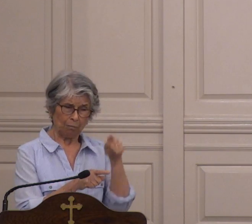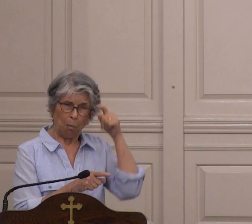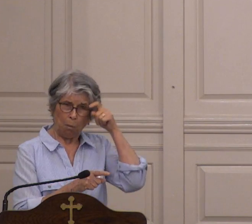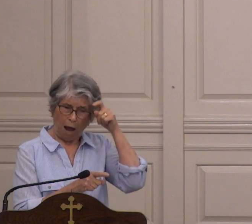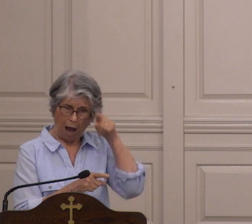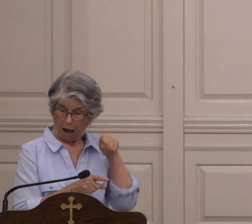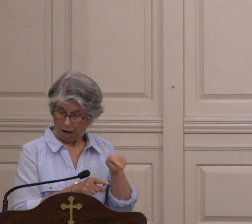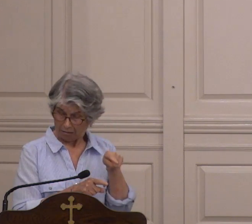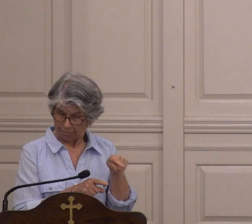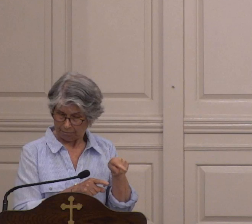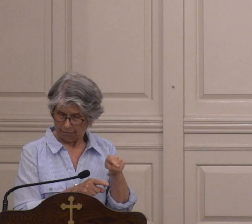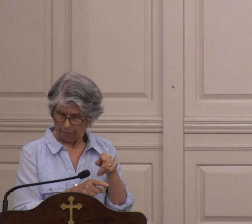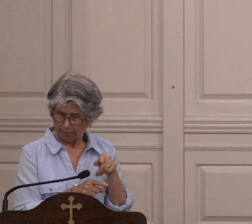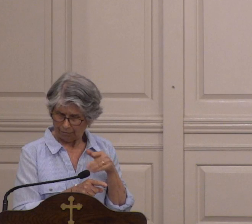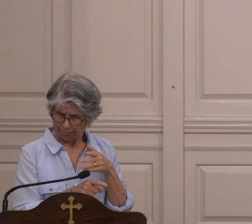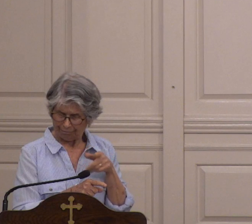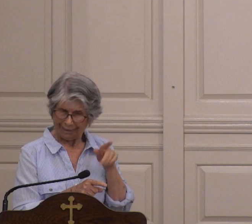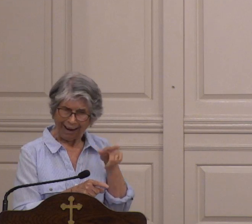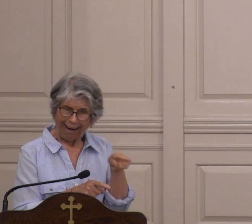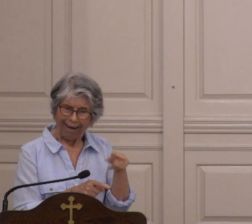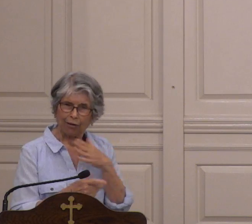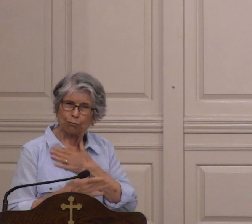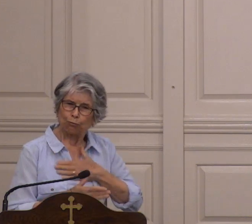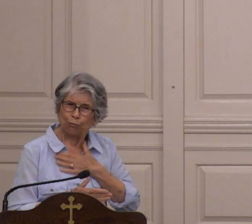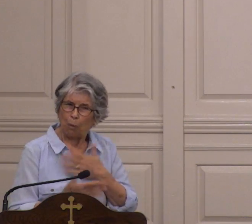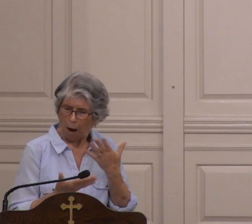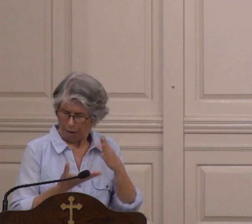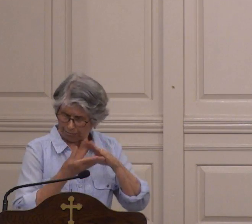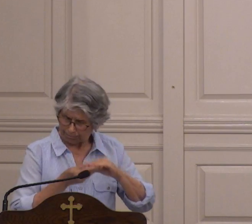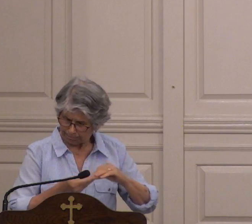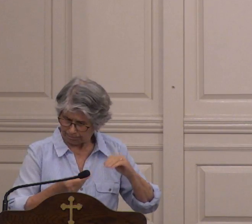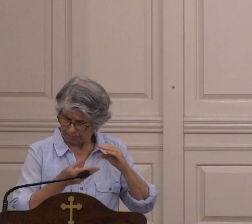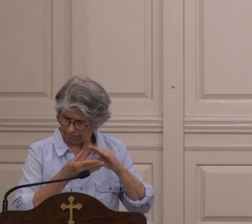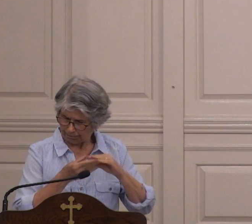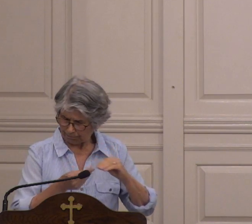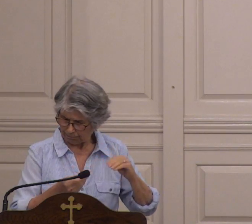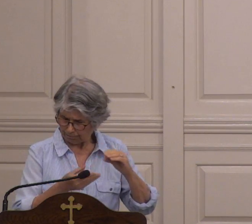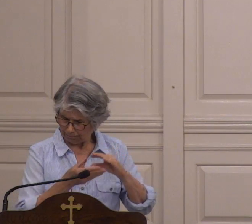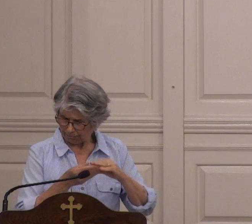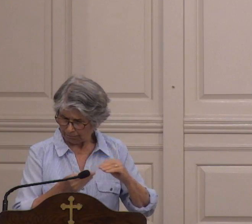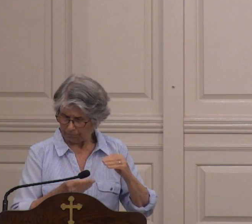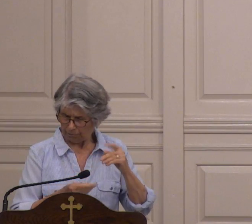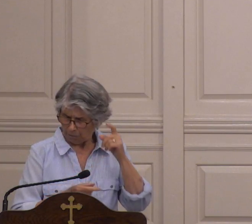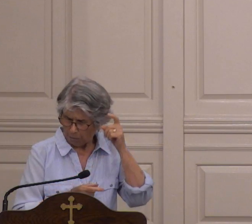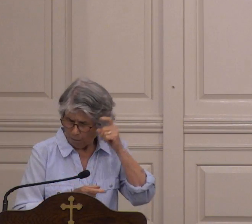The mind of a sage appreciates proverbs.